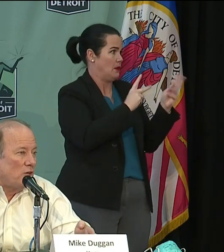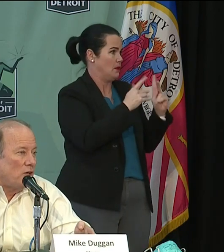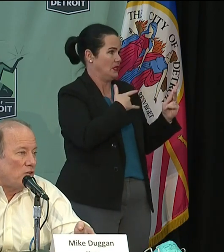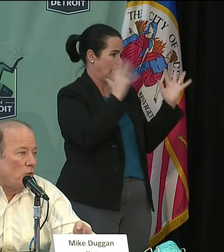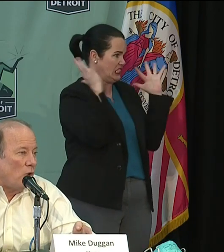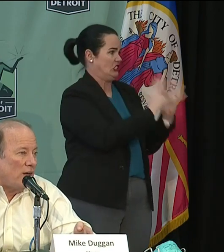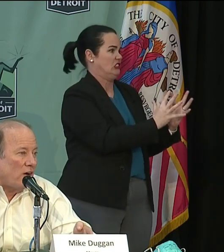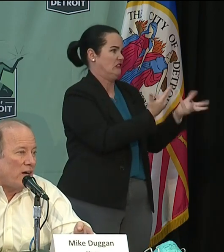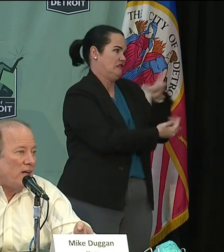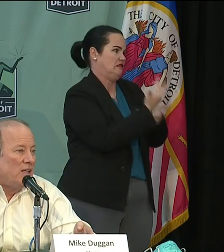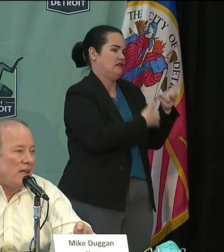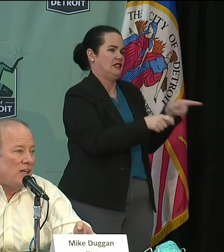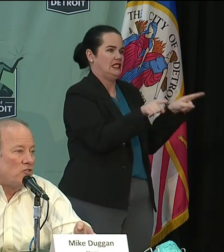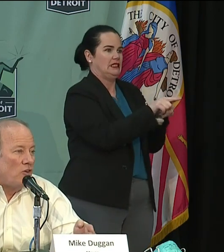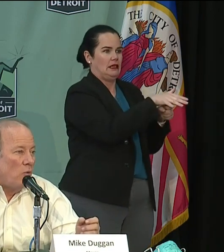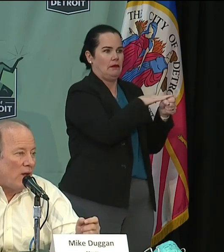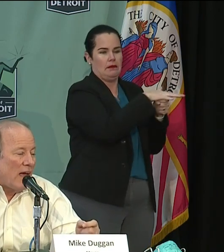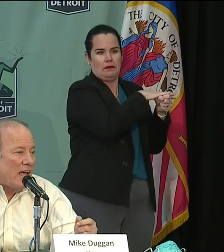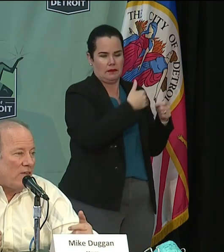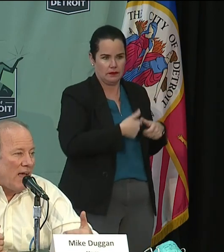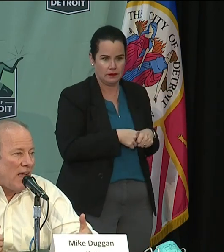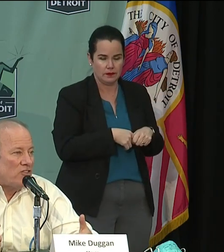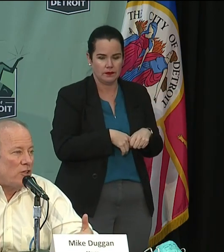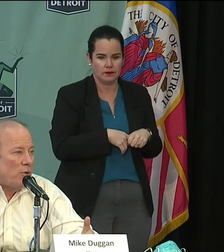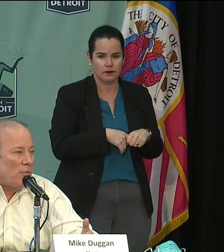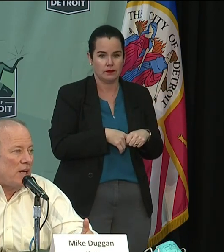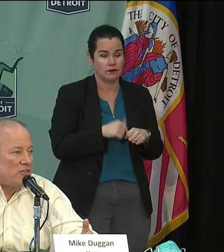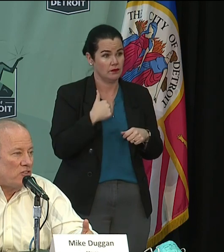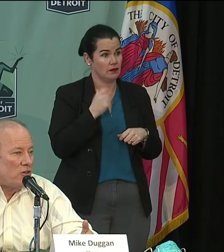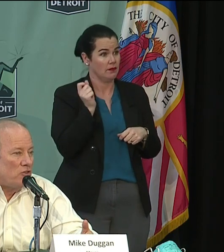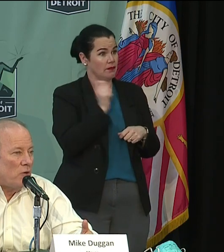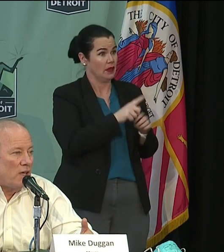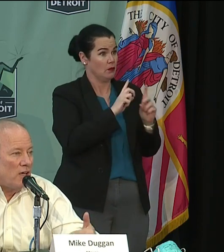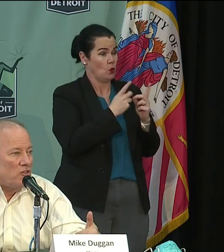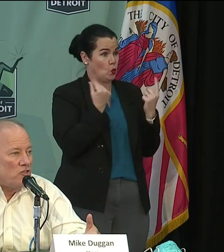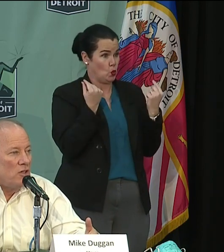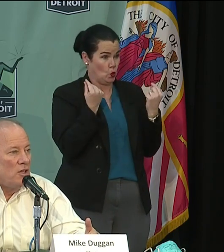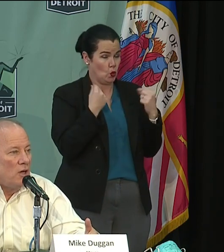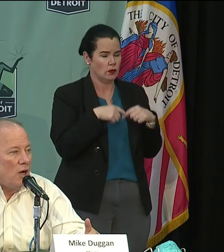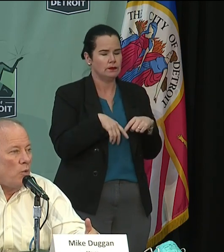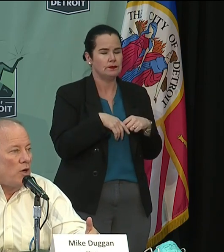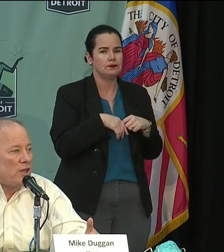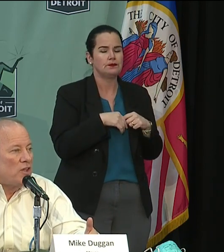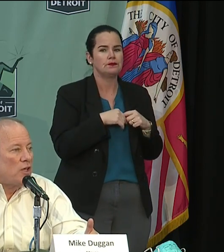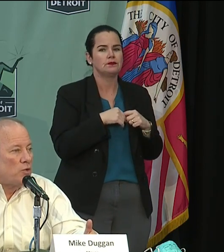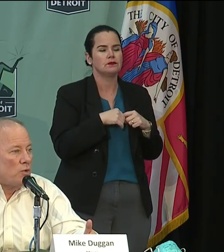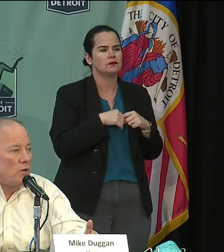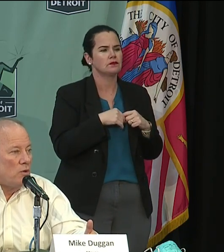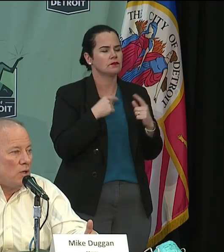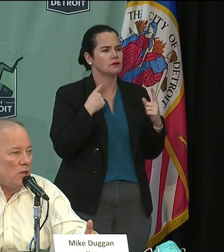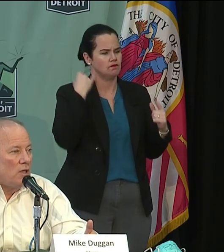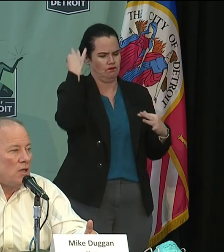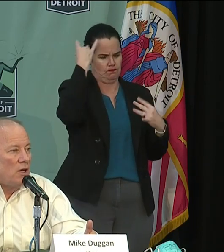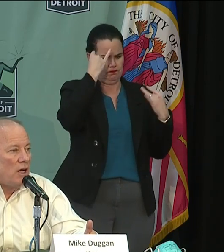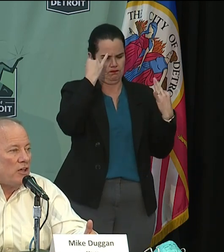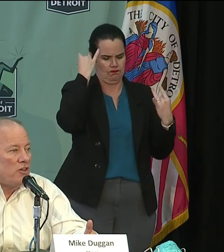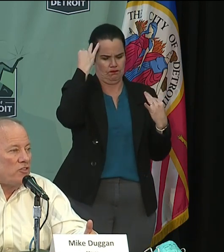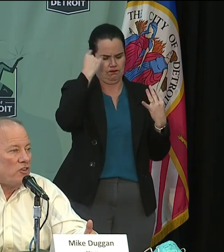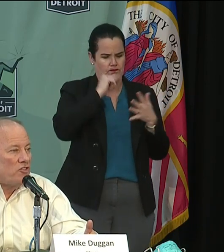clustered into one area. And so what I have asked the department heads to start doing is we're going to think through